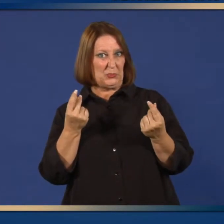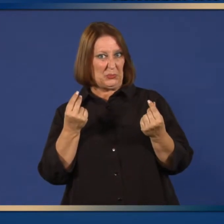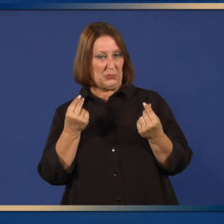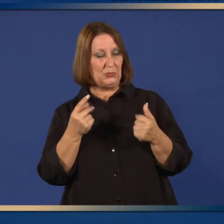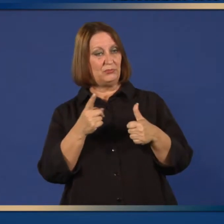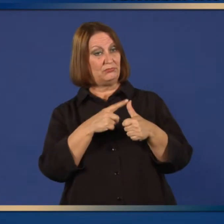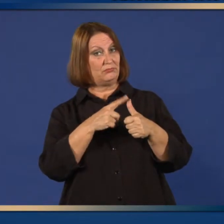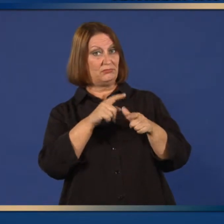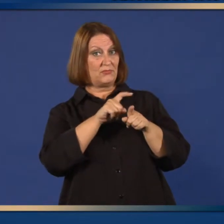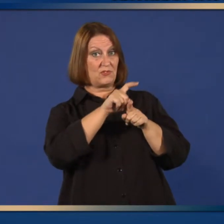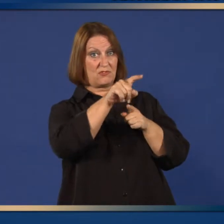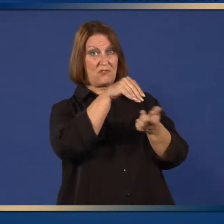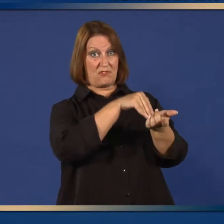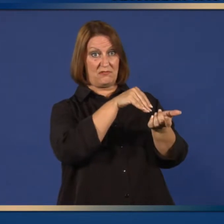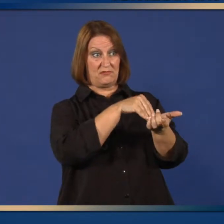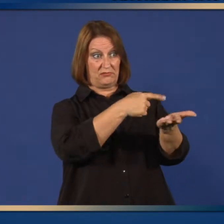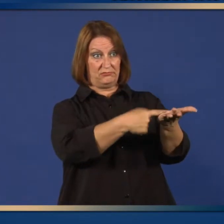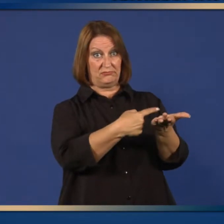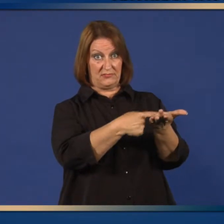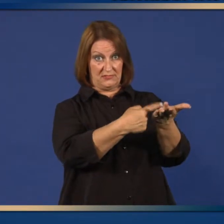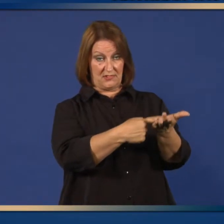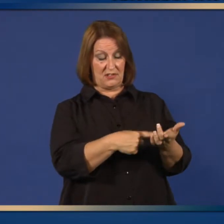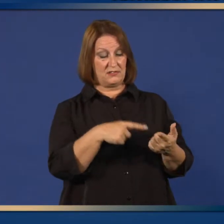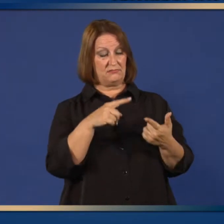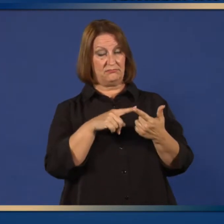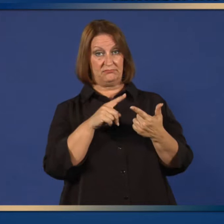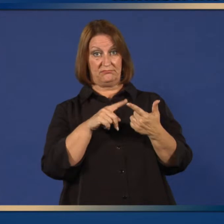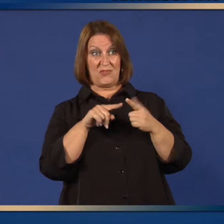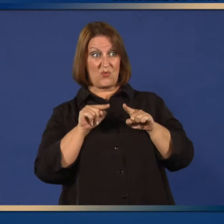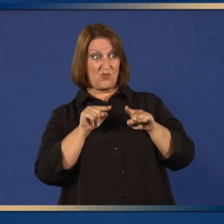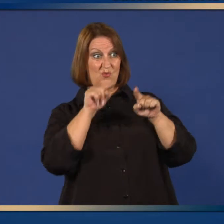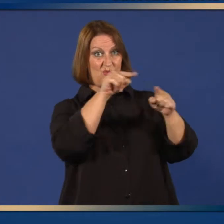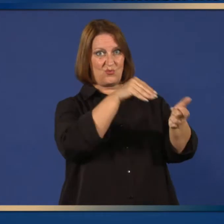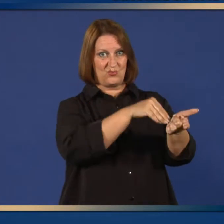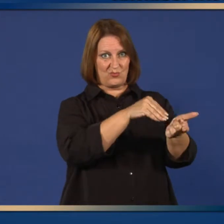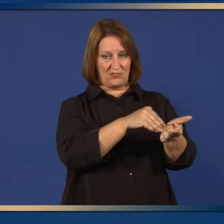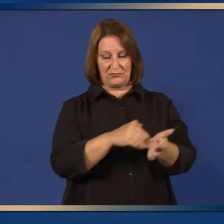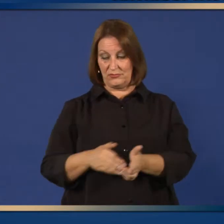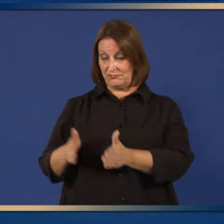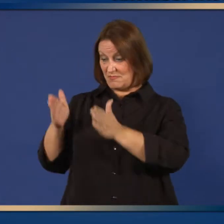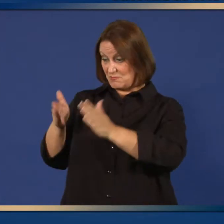Call a doctor or get the person to a doctor right away.